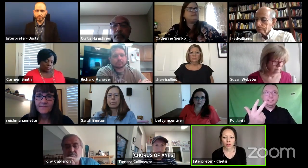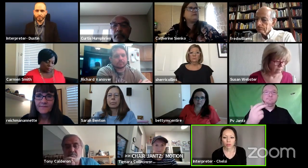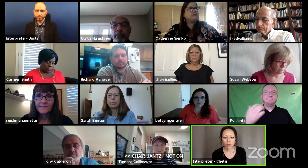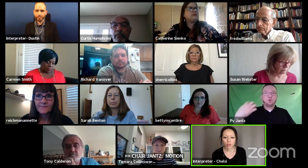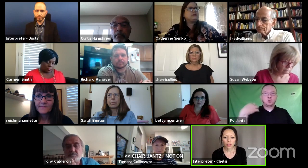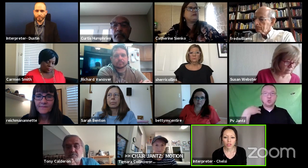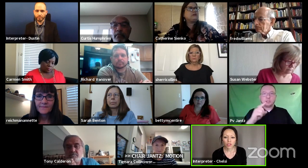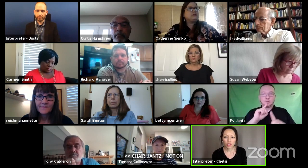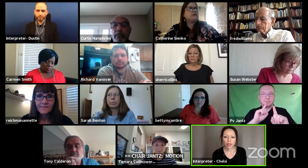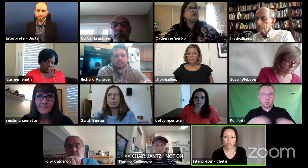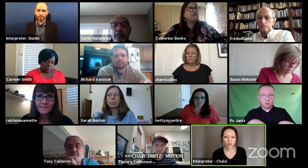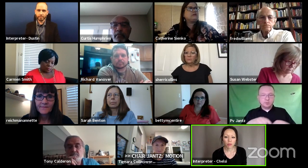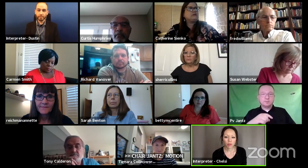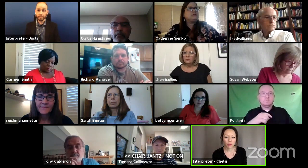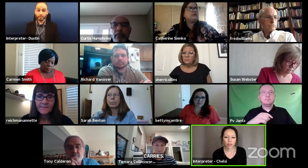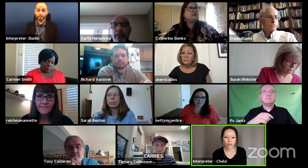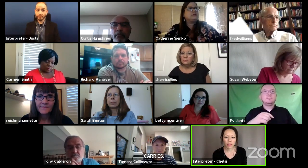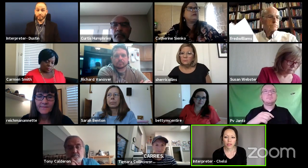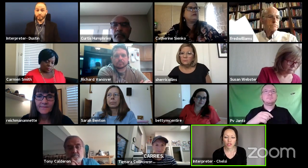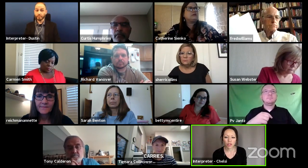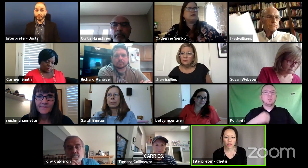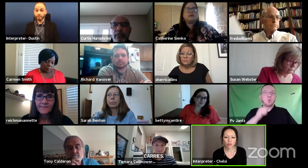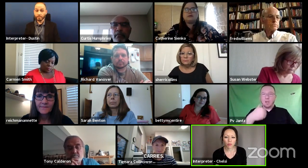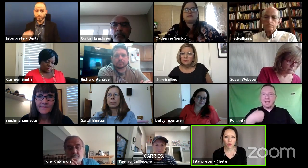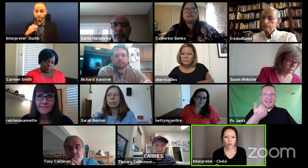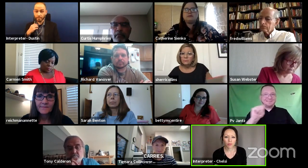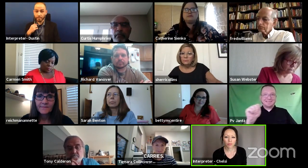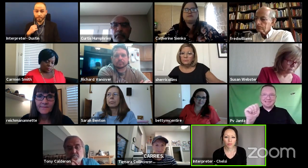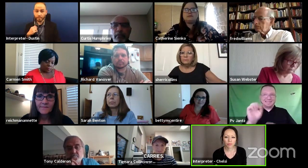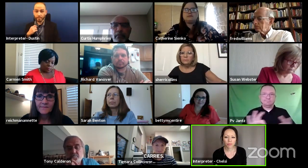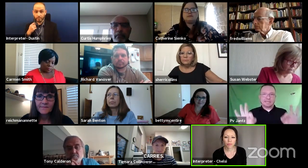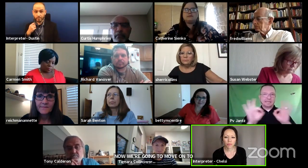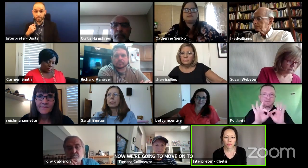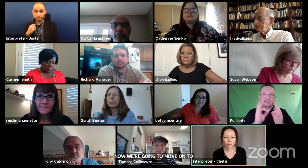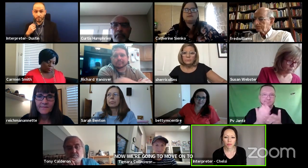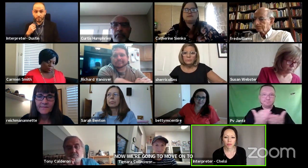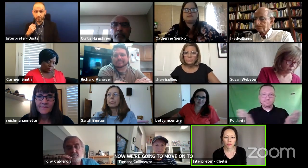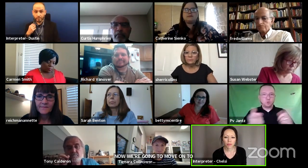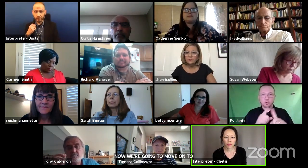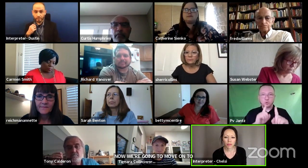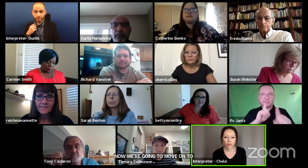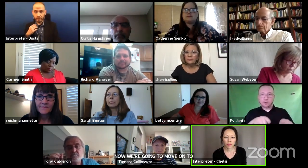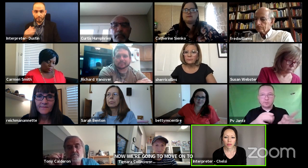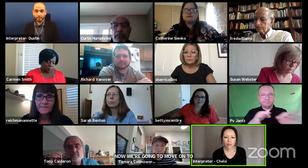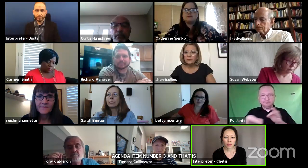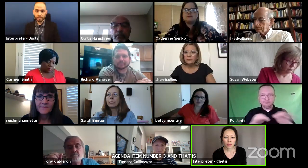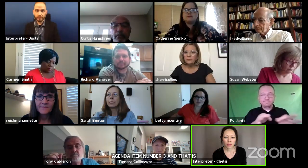Now we're going to move on to agenda item number 3, and that is the chair's report.